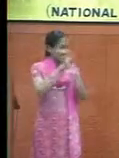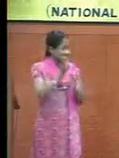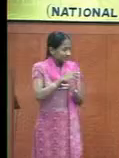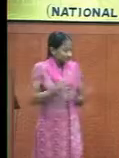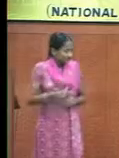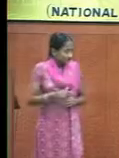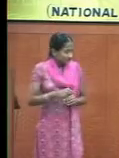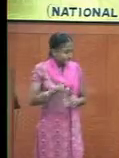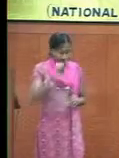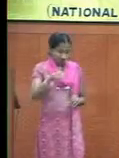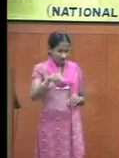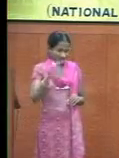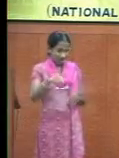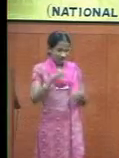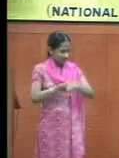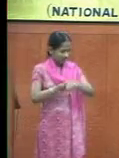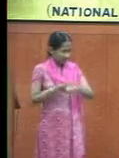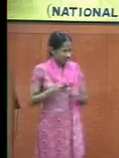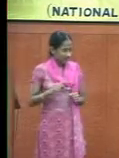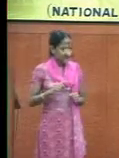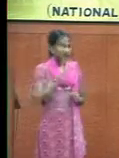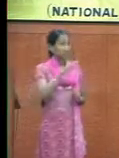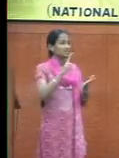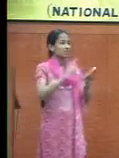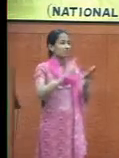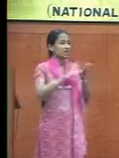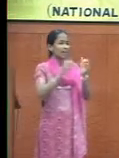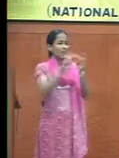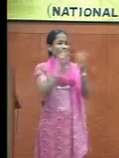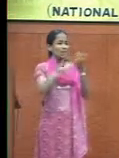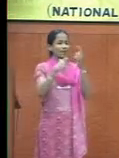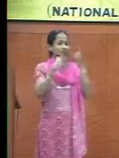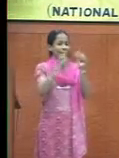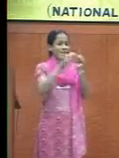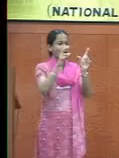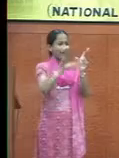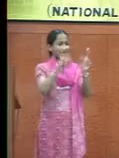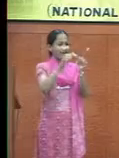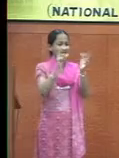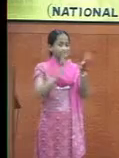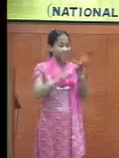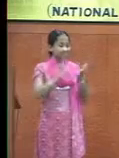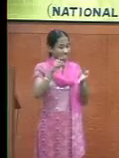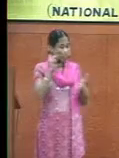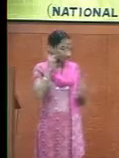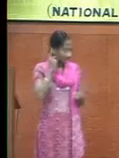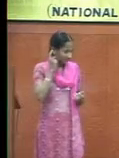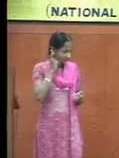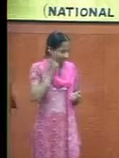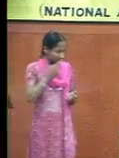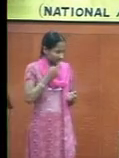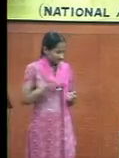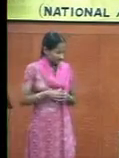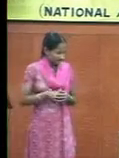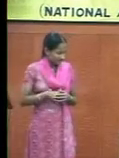committee, now this time there is Mr. Narayanan, a person with hearing impairment. He is a member of that. And what we